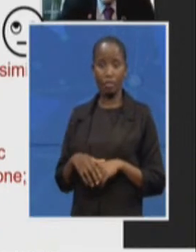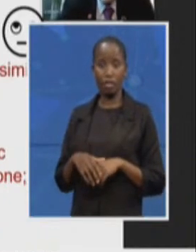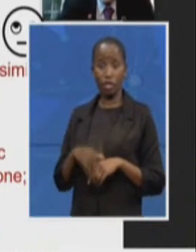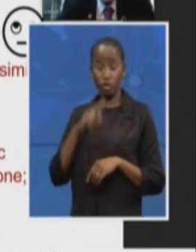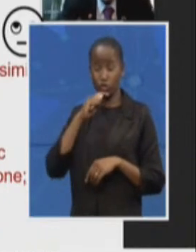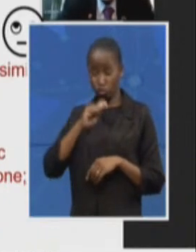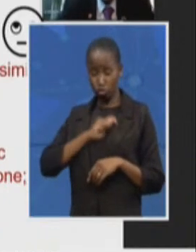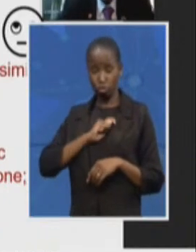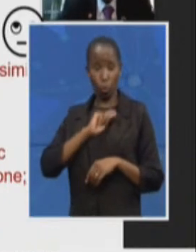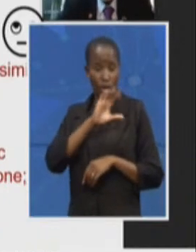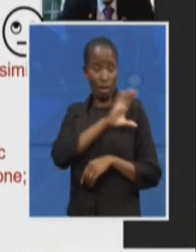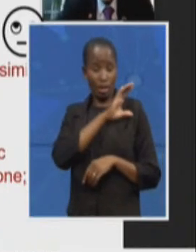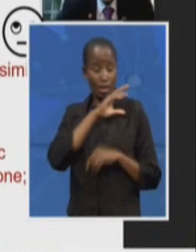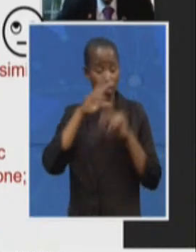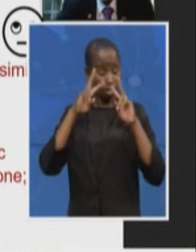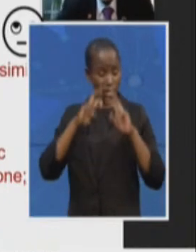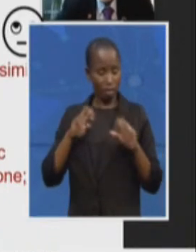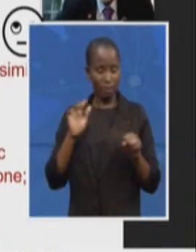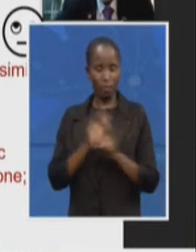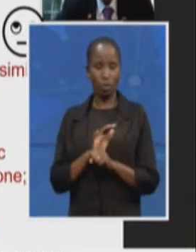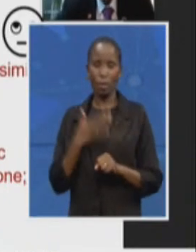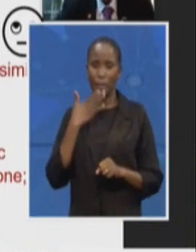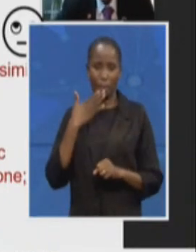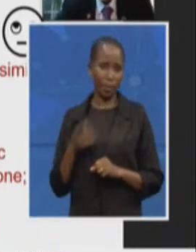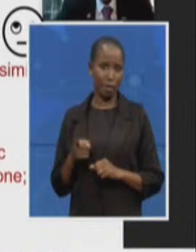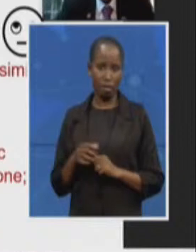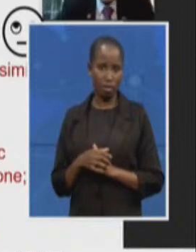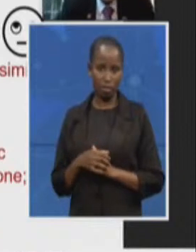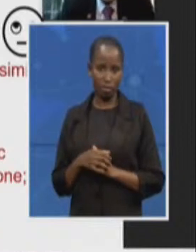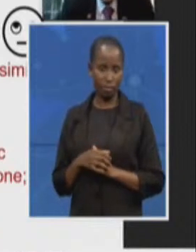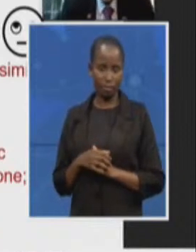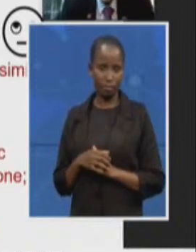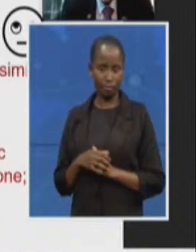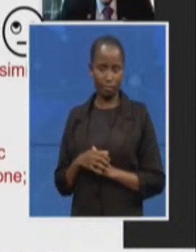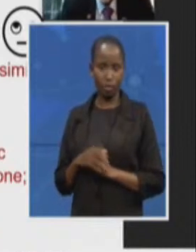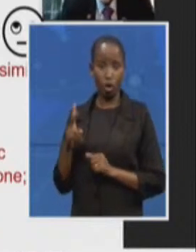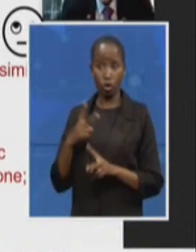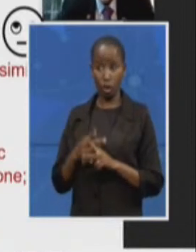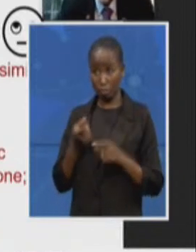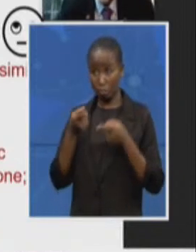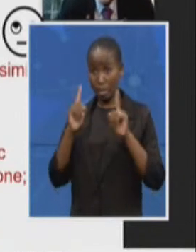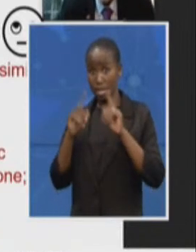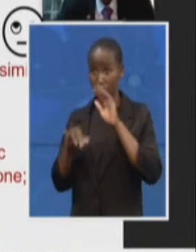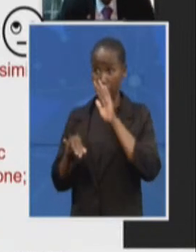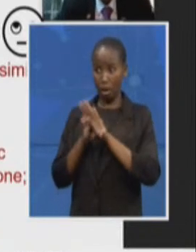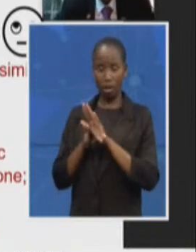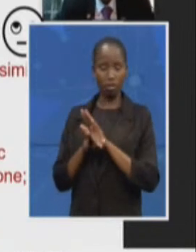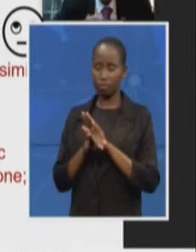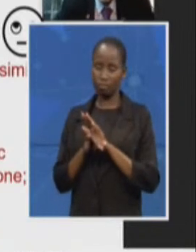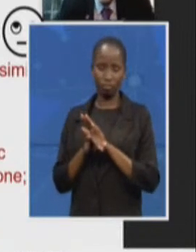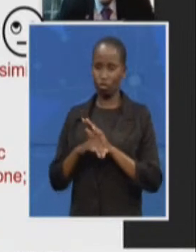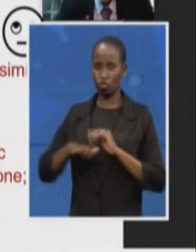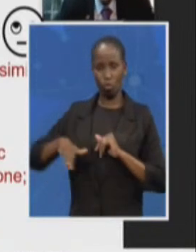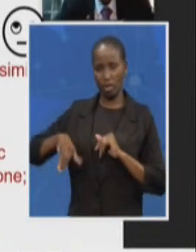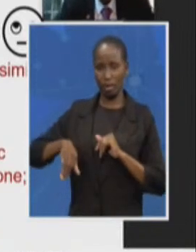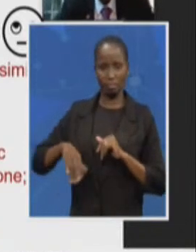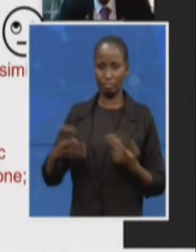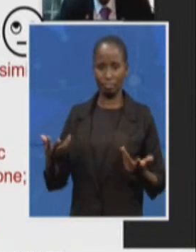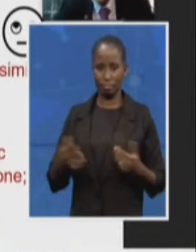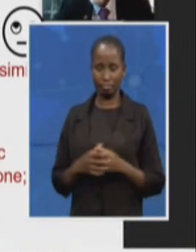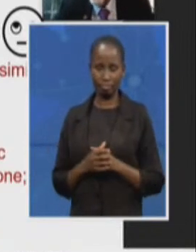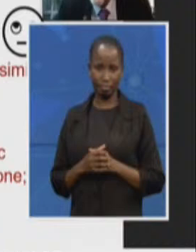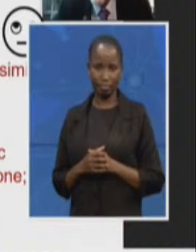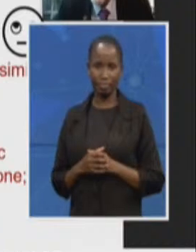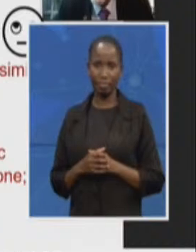we have no red flags that have been raised so far. So we can't be complacent. We need to monitor the situation.